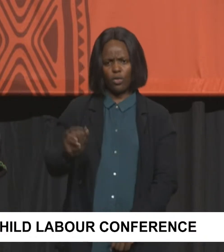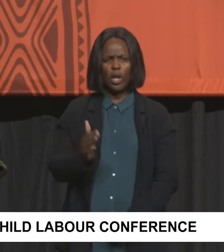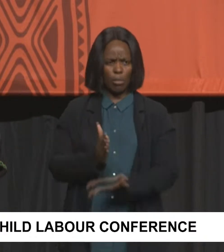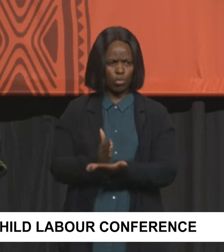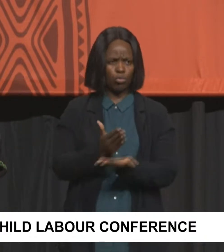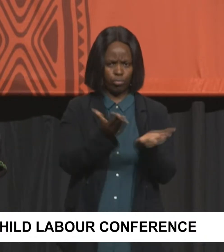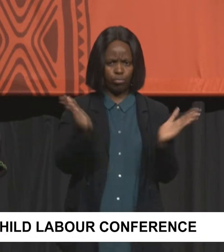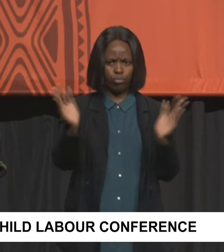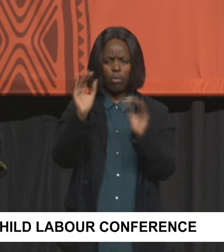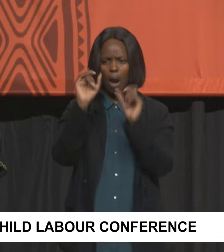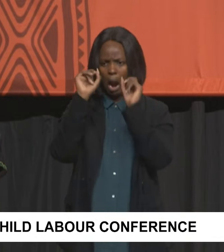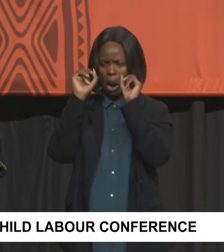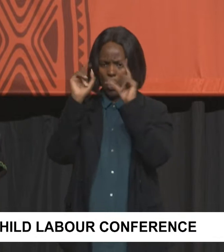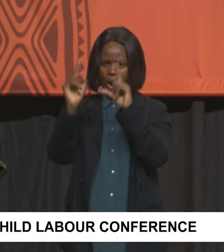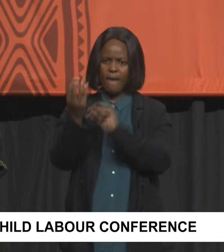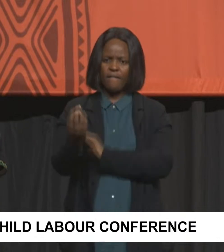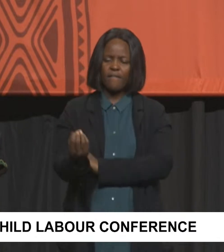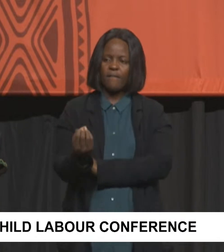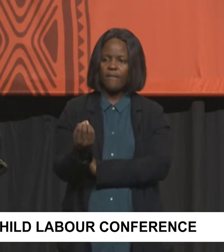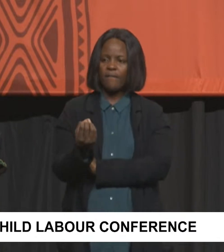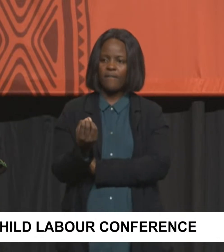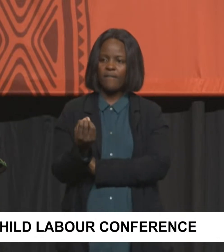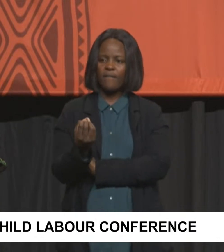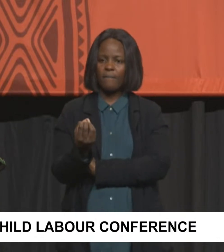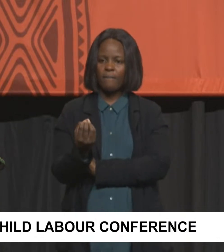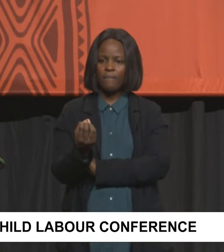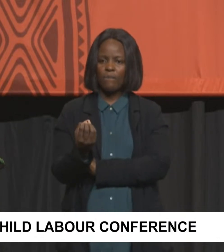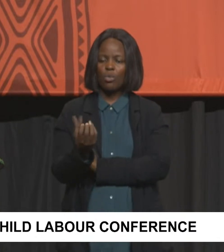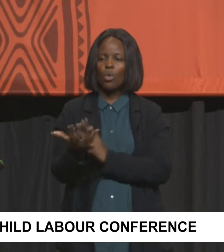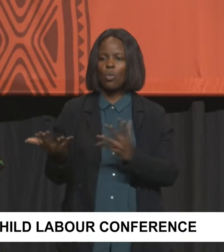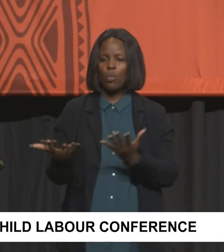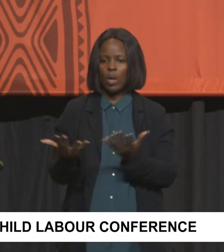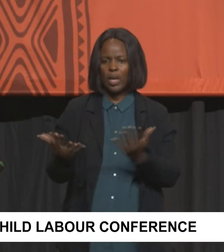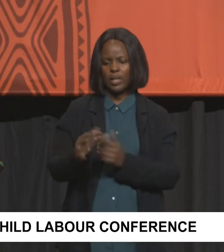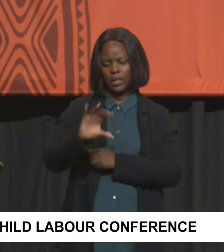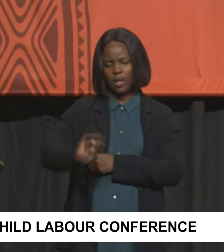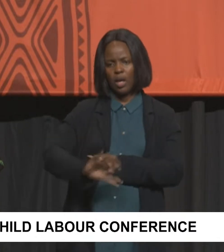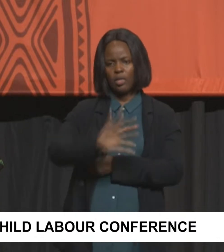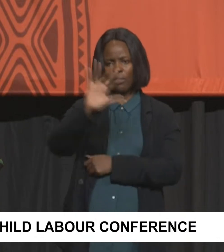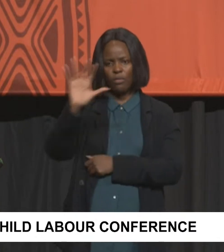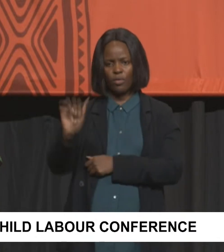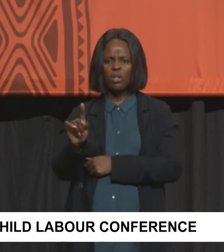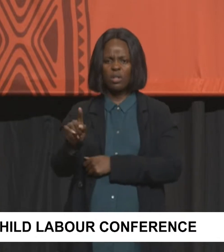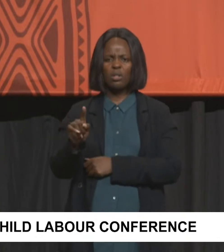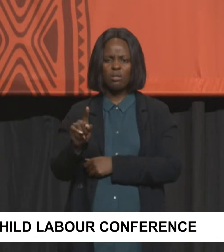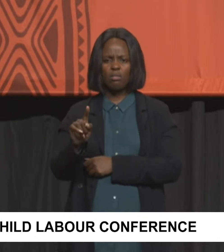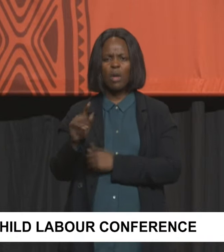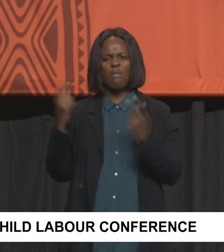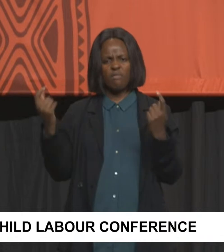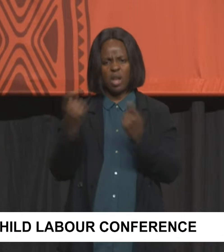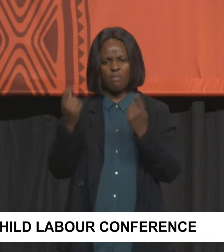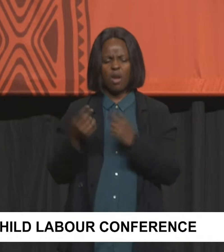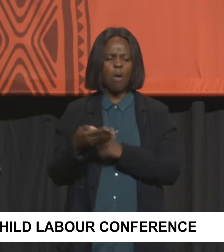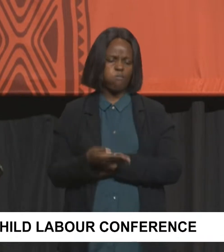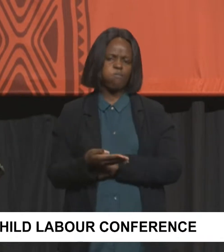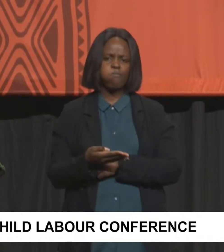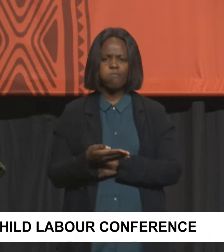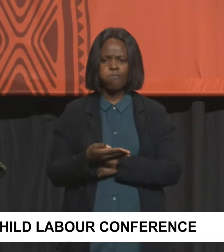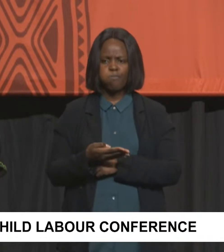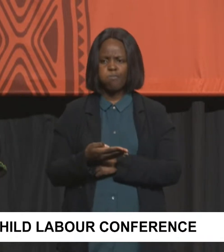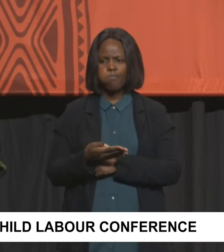aware of the fact that in South Africa we do have that kind of a setup where we do